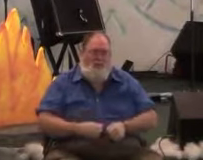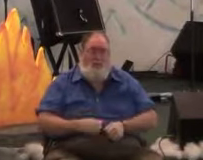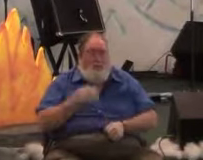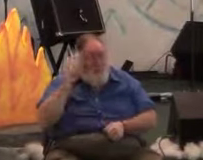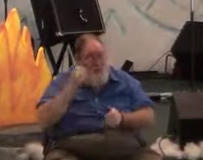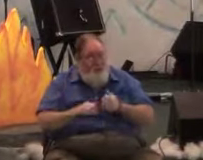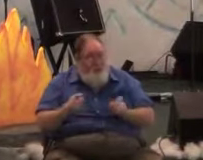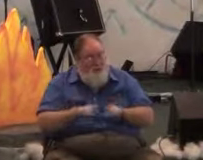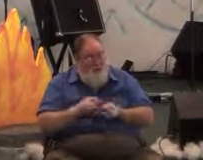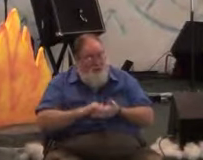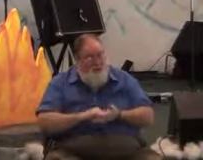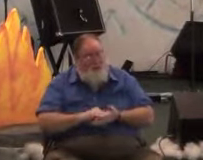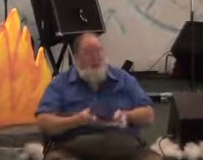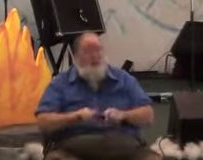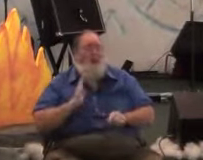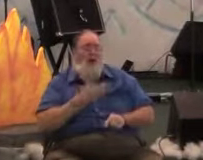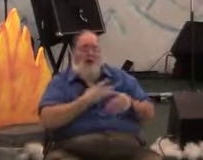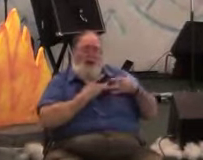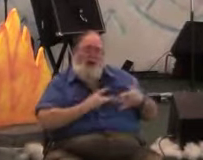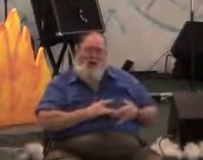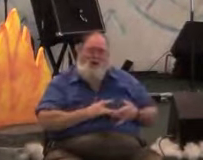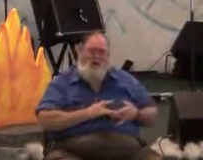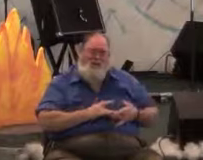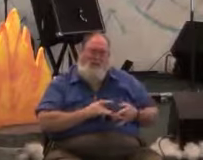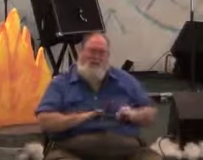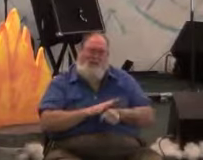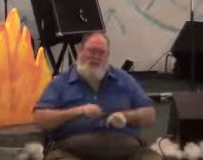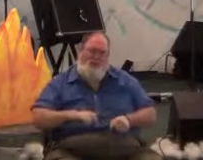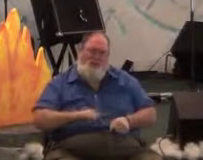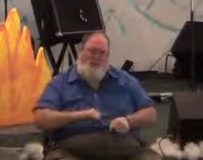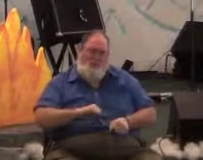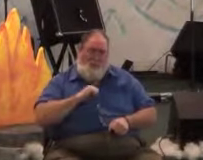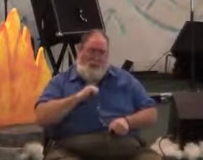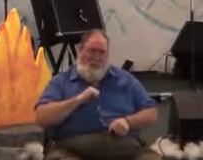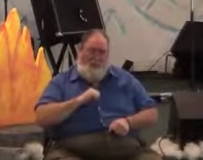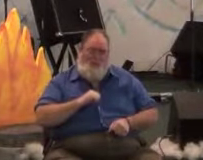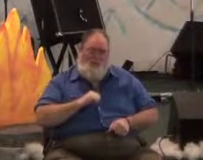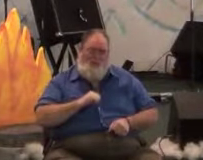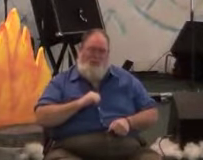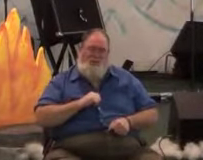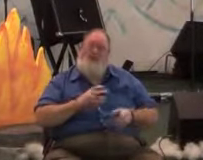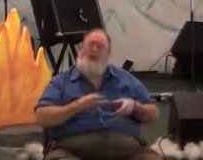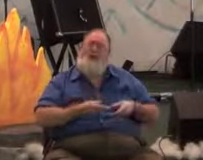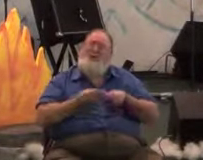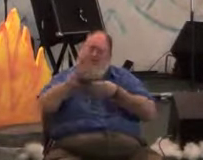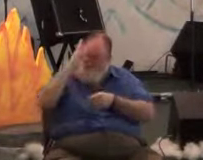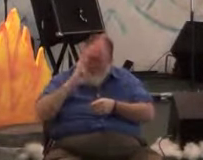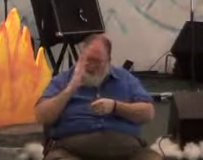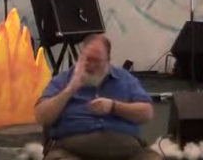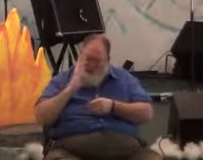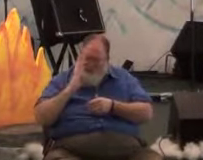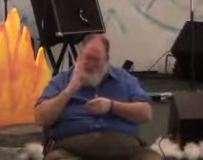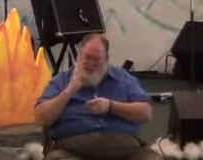our heart is prideful, we don't give God the credit, and we mistreat people, looking down on them